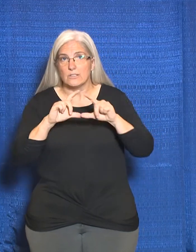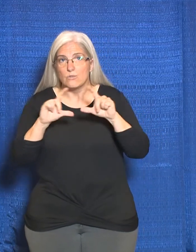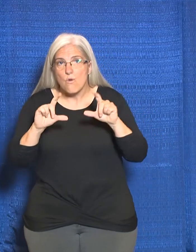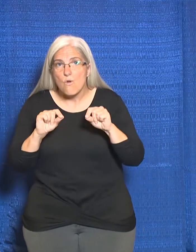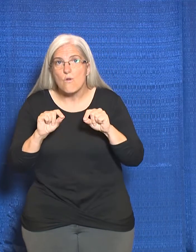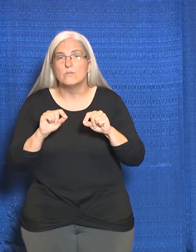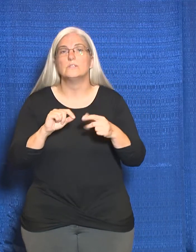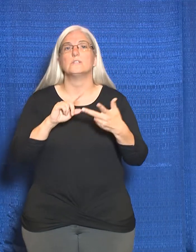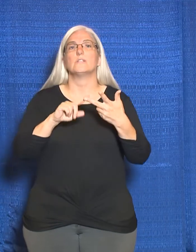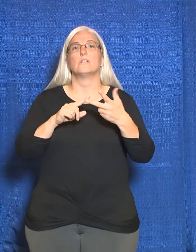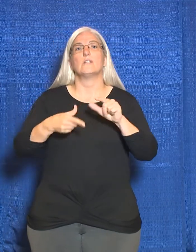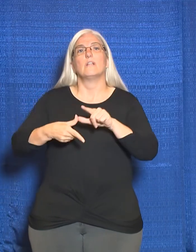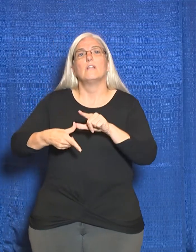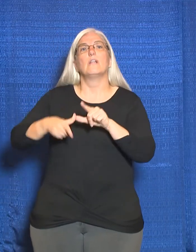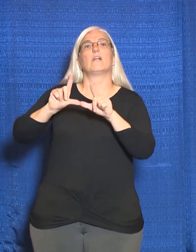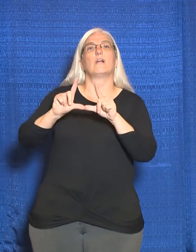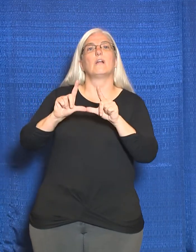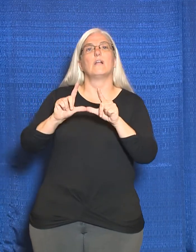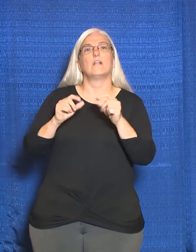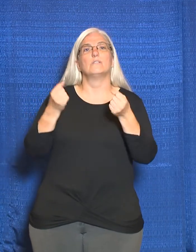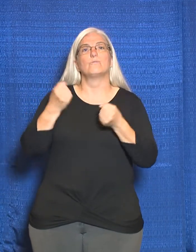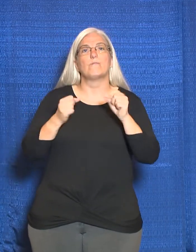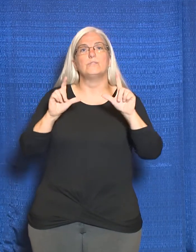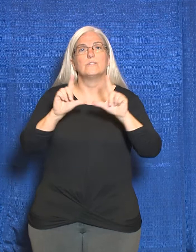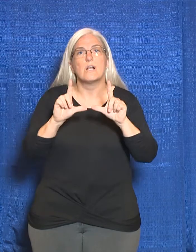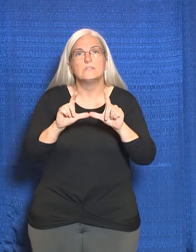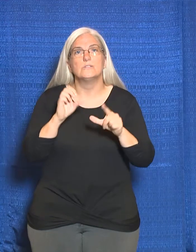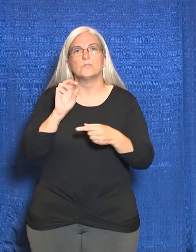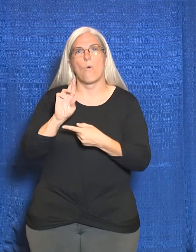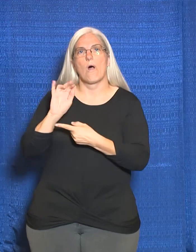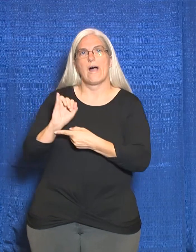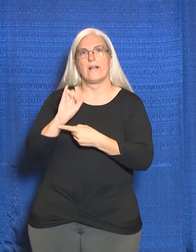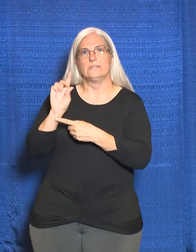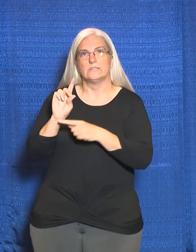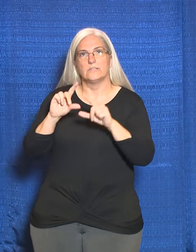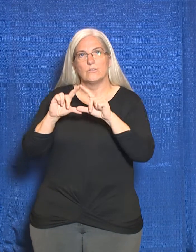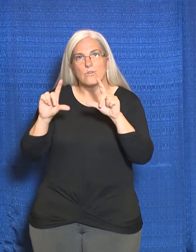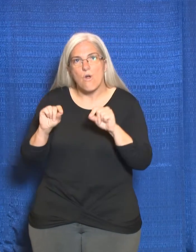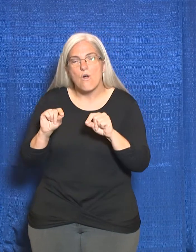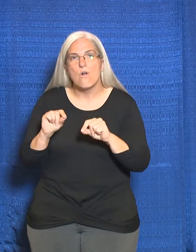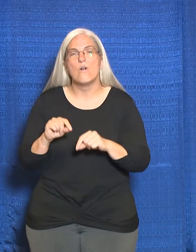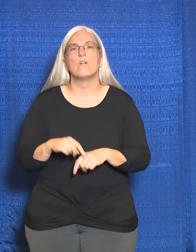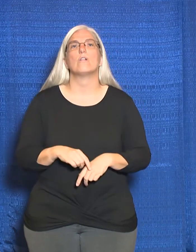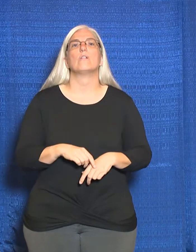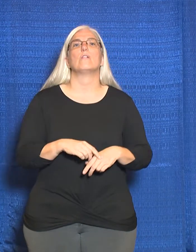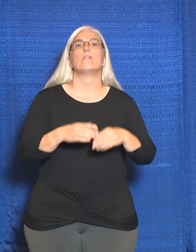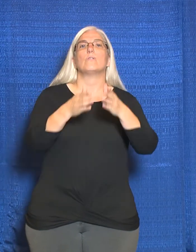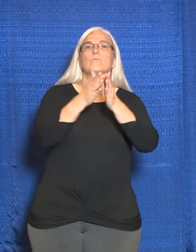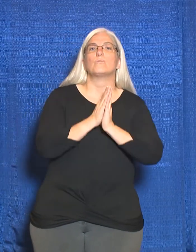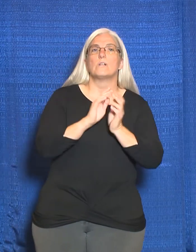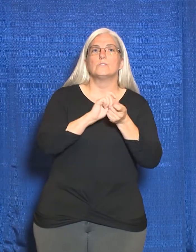driver's license or identification card, or requests a change of address.